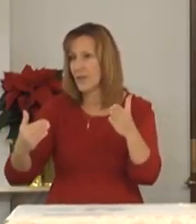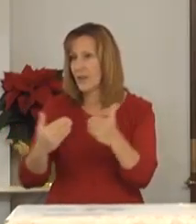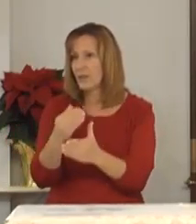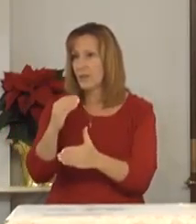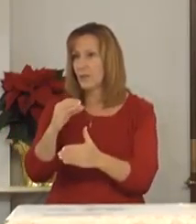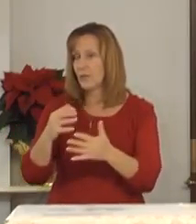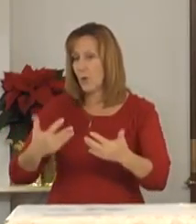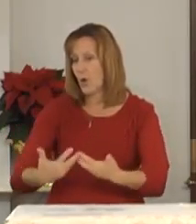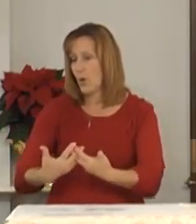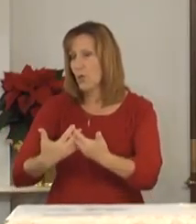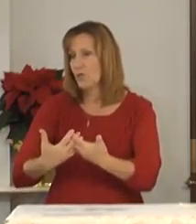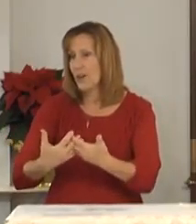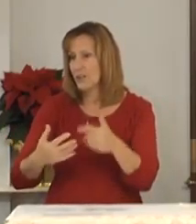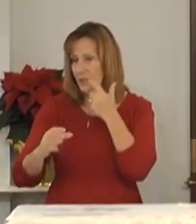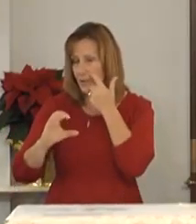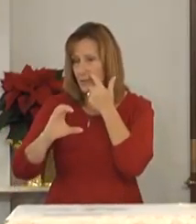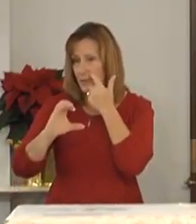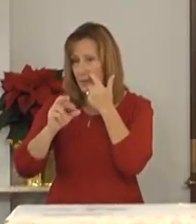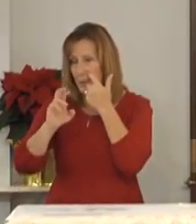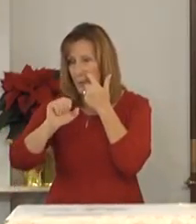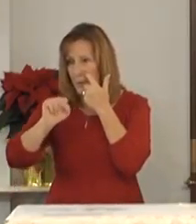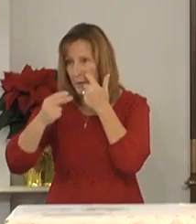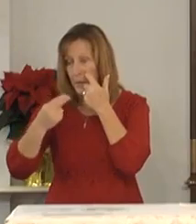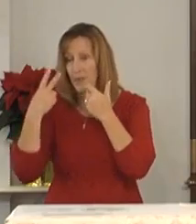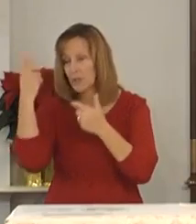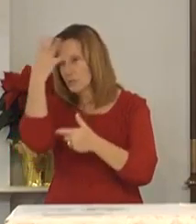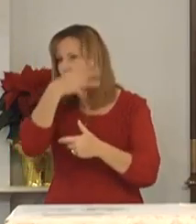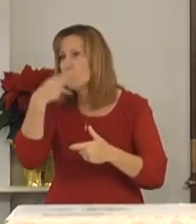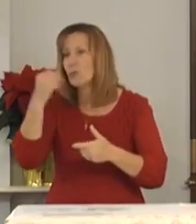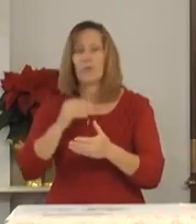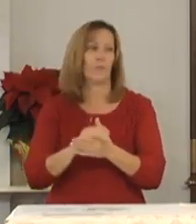creche. It's very striking.